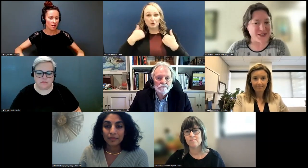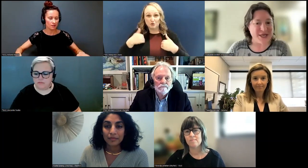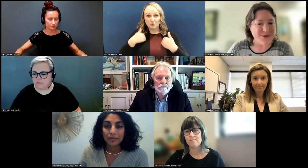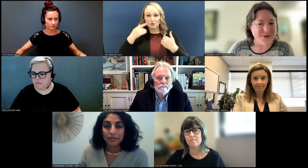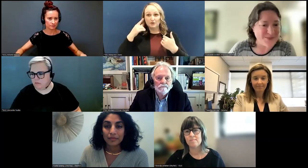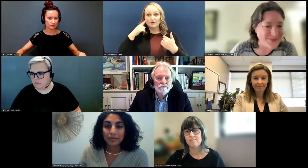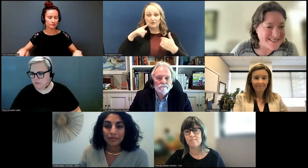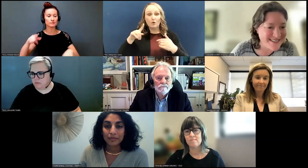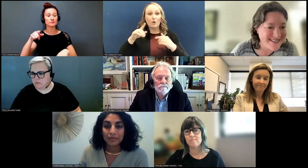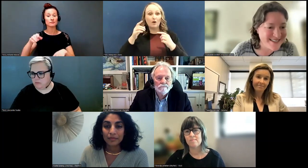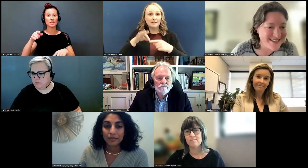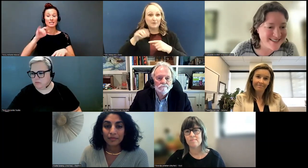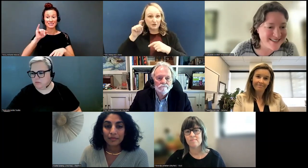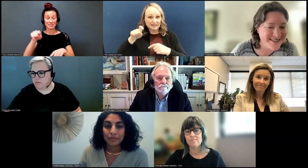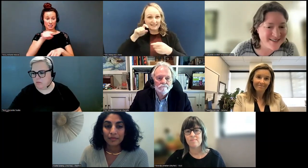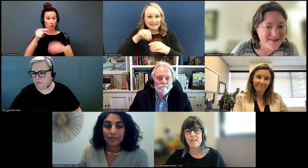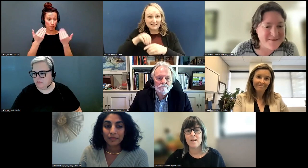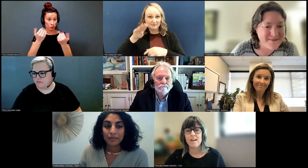Brenda, over to you.